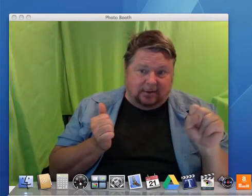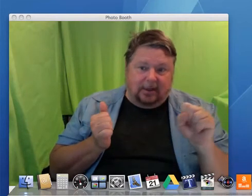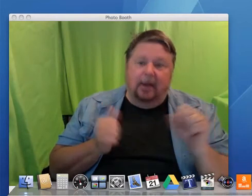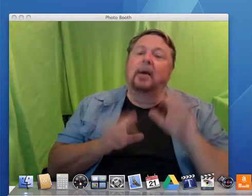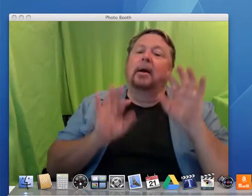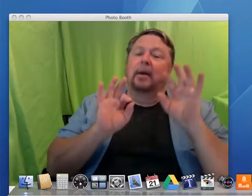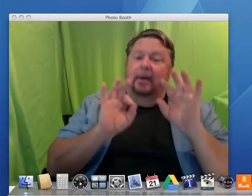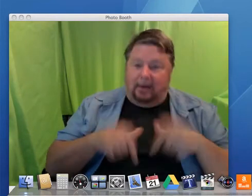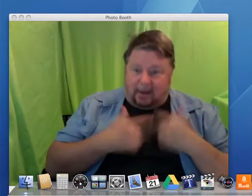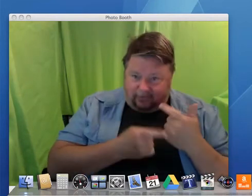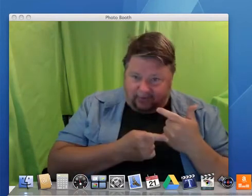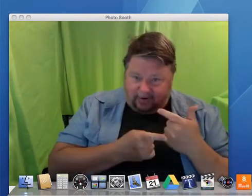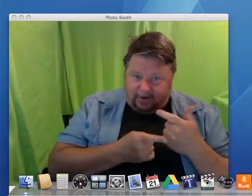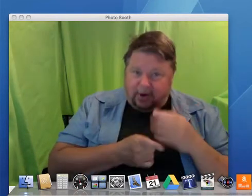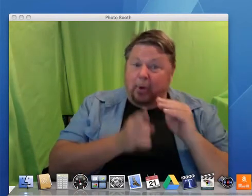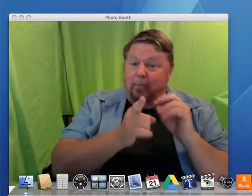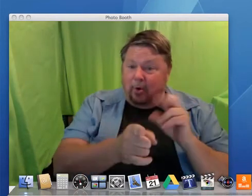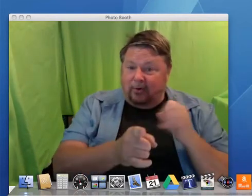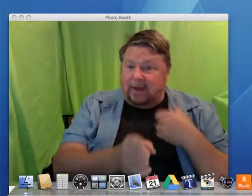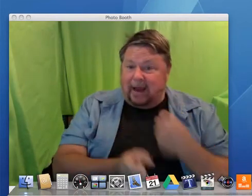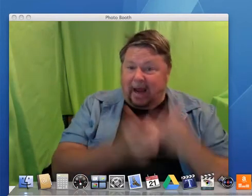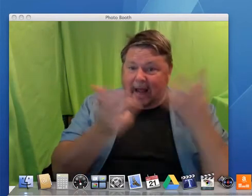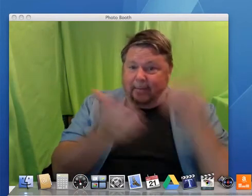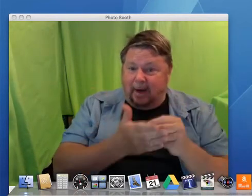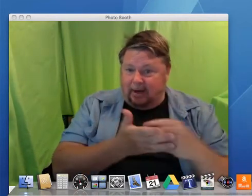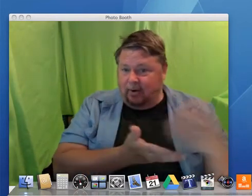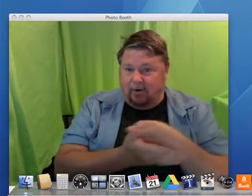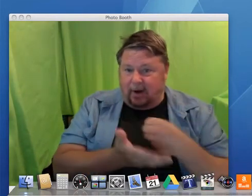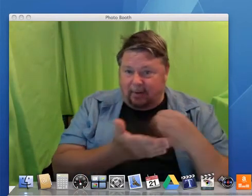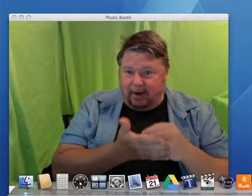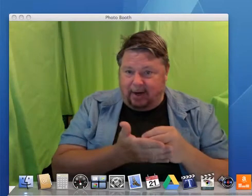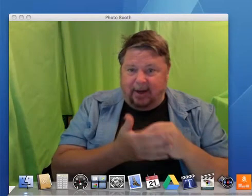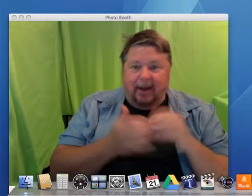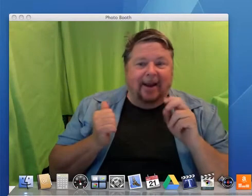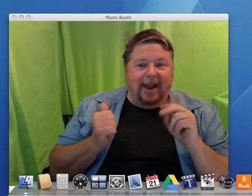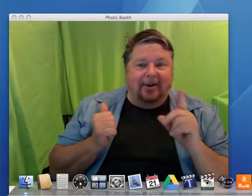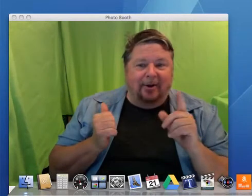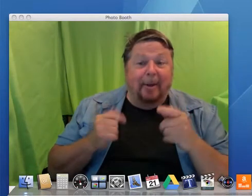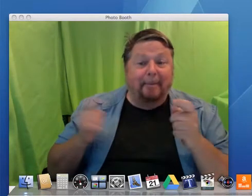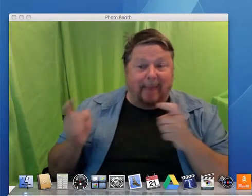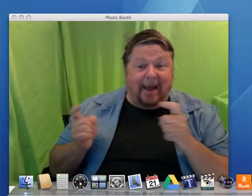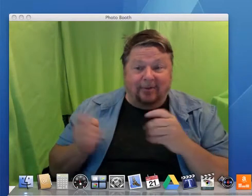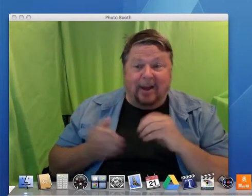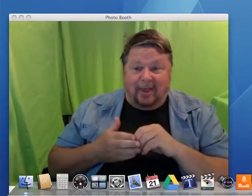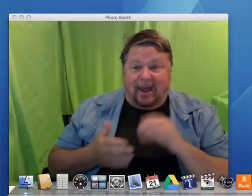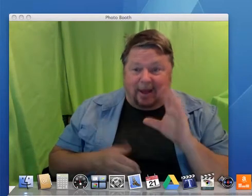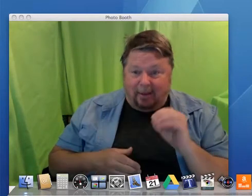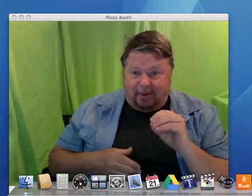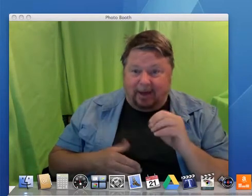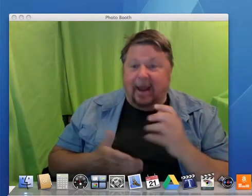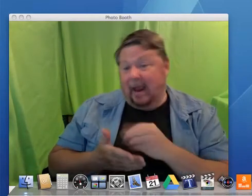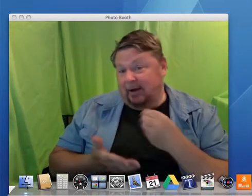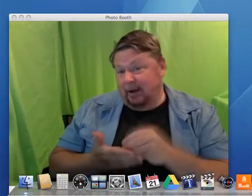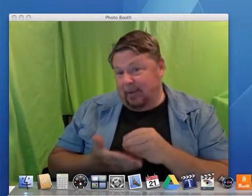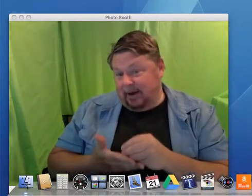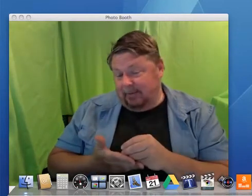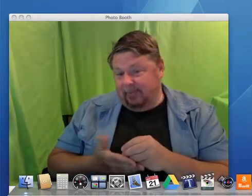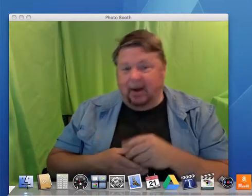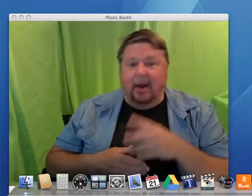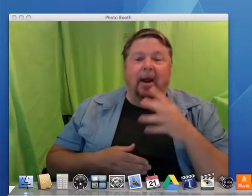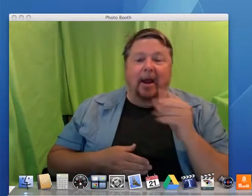Kendall's life. Morse had a lot of money, earned a lot of money. Kendall managed that company and the